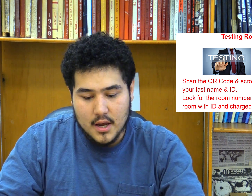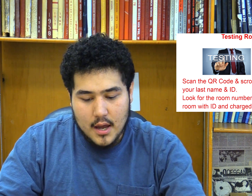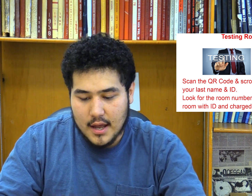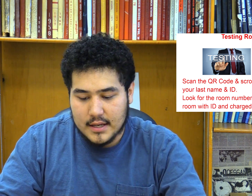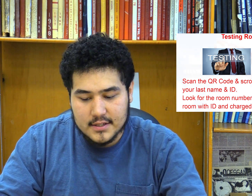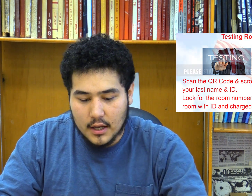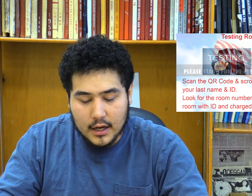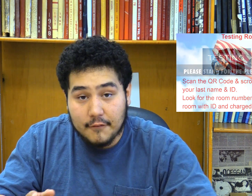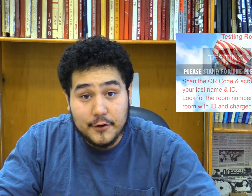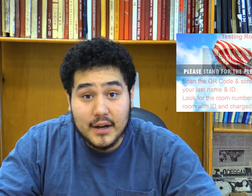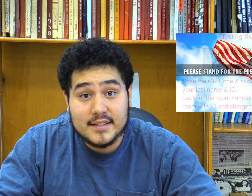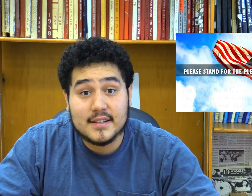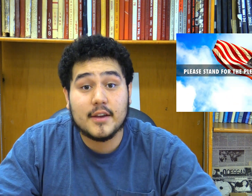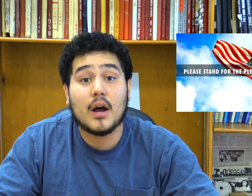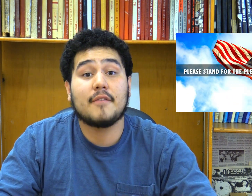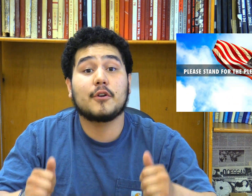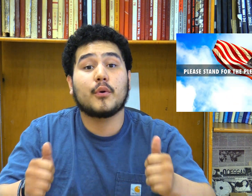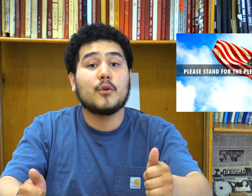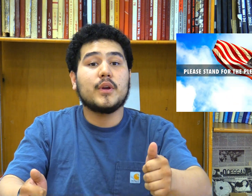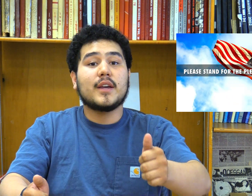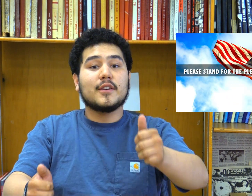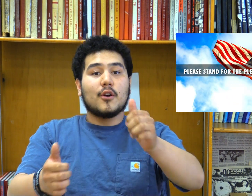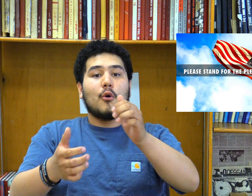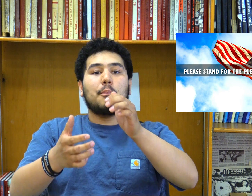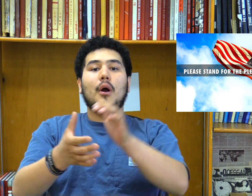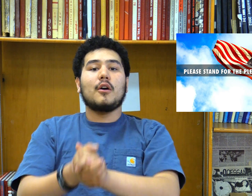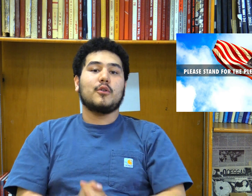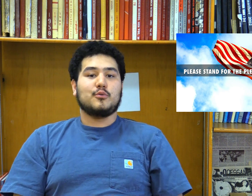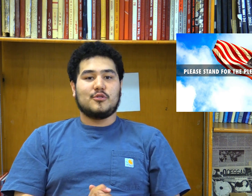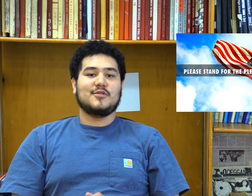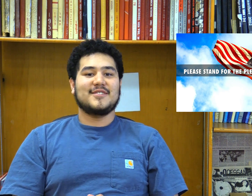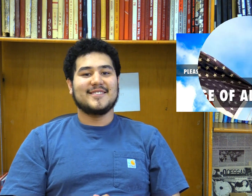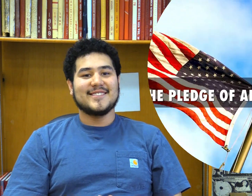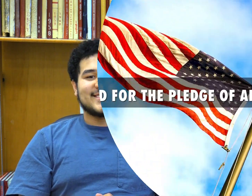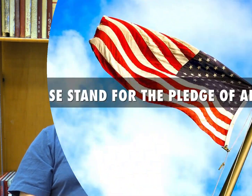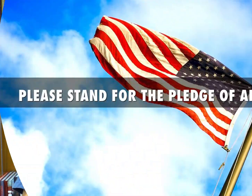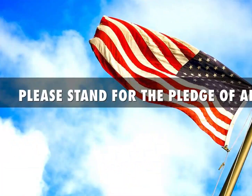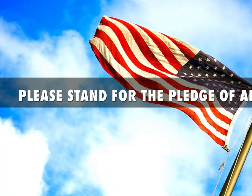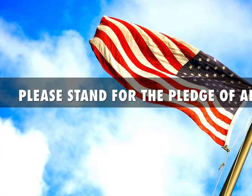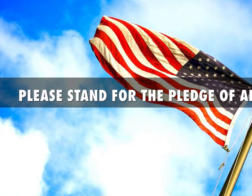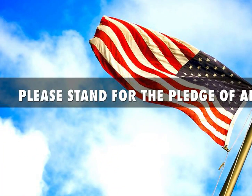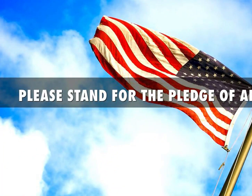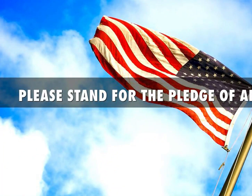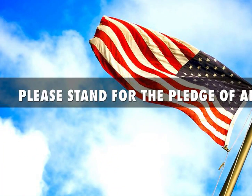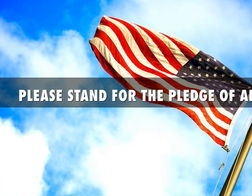Chromebooks. And that's all I got for you guys today. Y'all have a great weekend. Go Broncos.